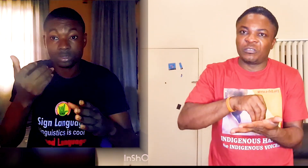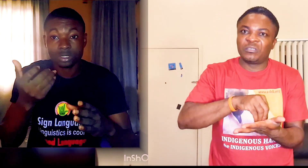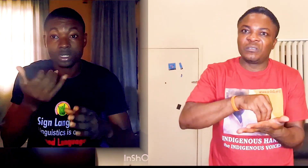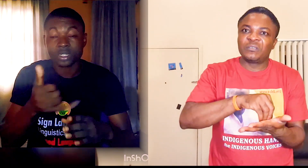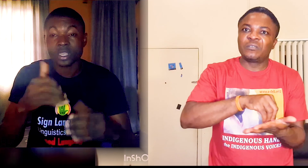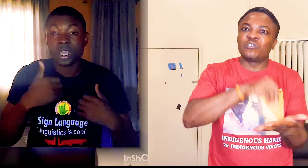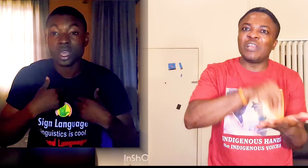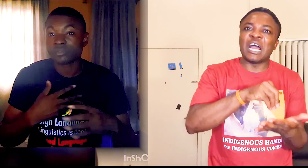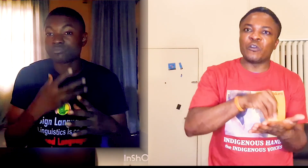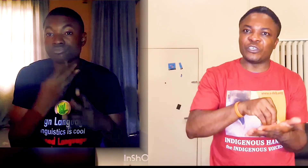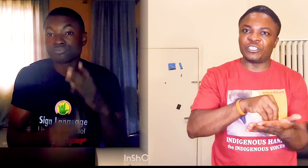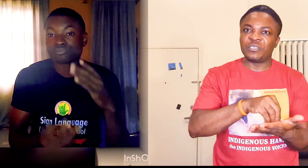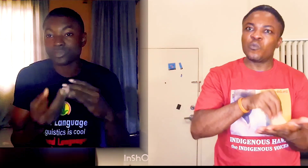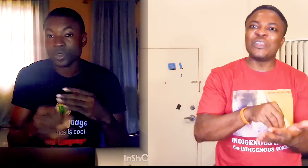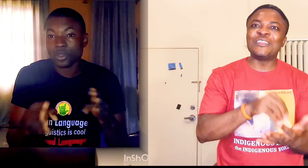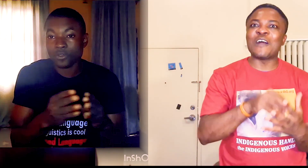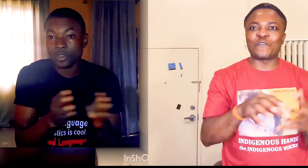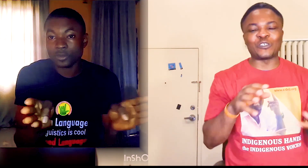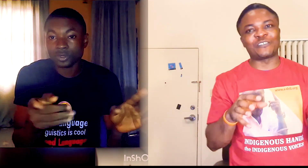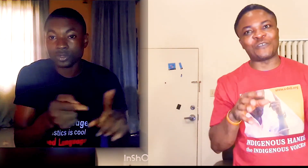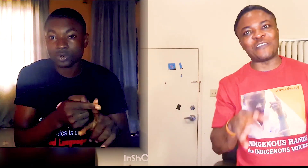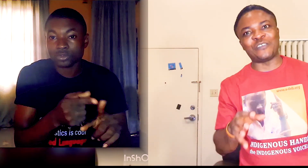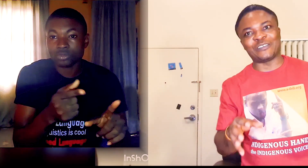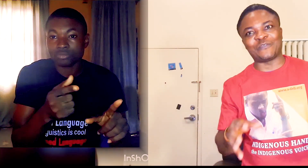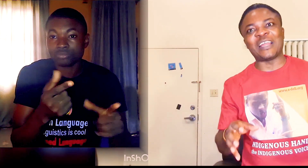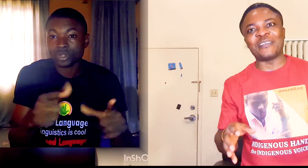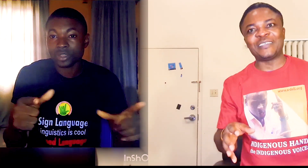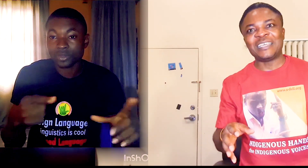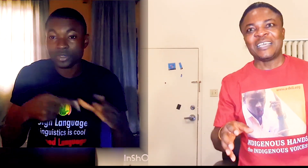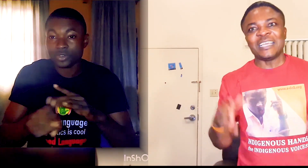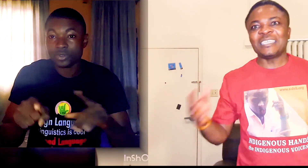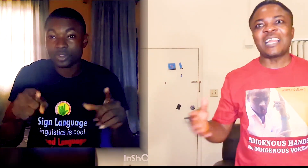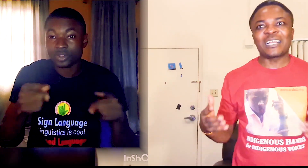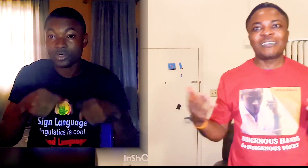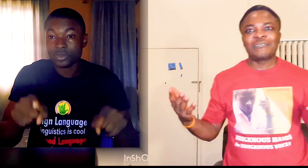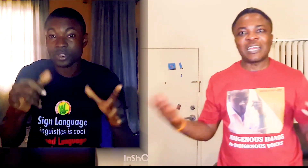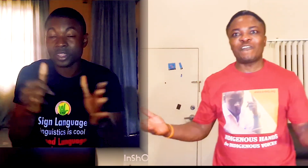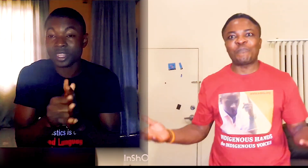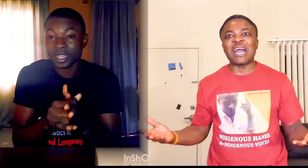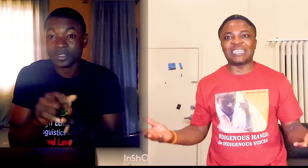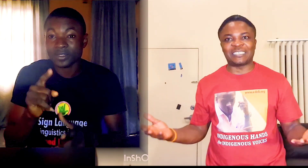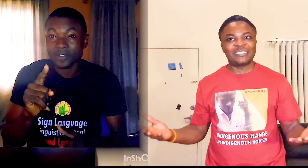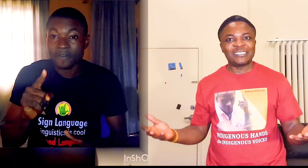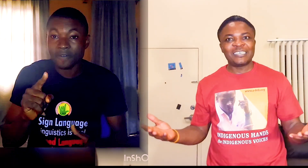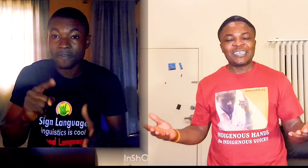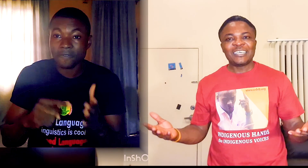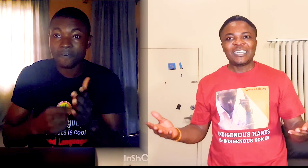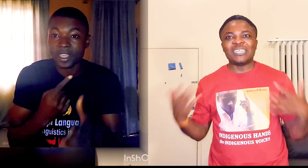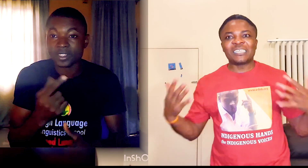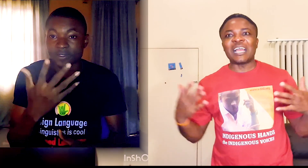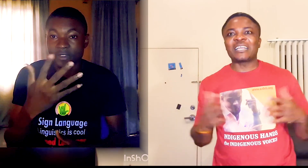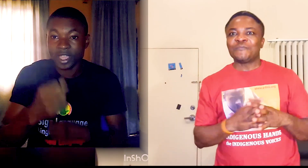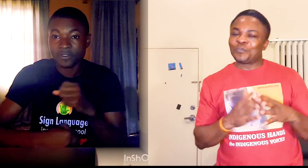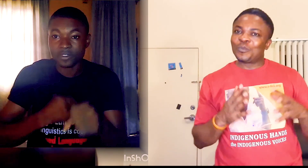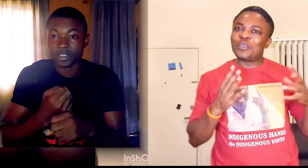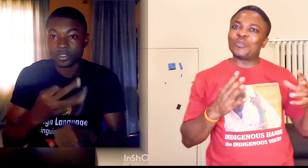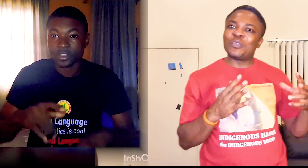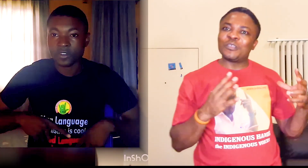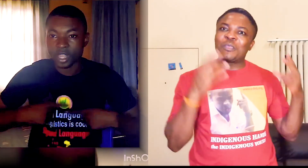exposure to language within that first 5 years of life. It is like cleft palate. It is